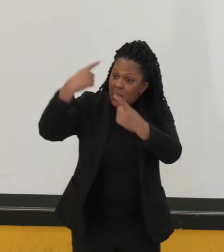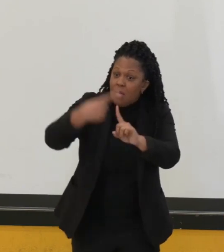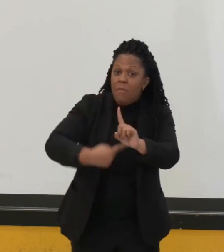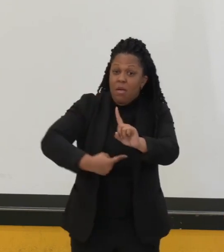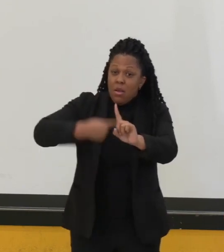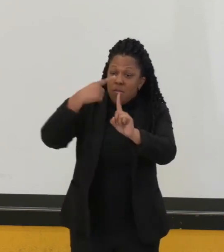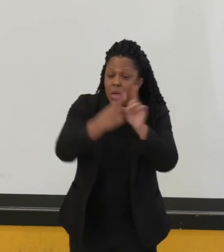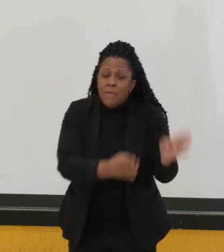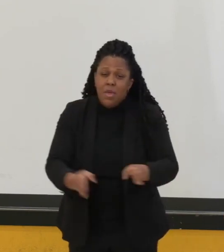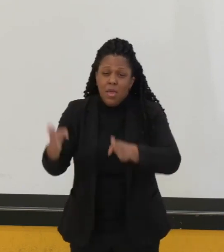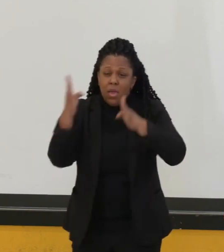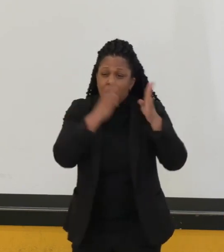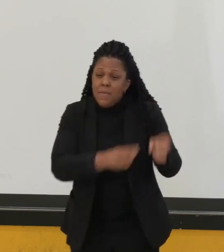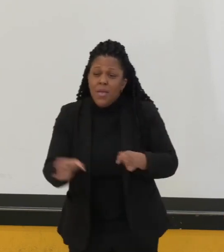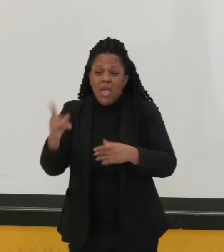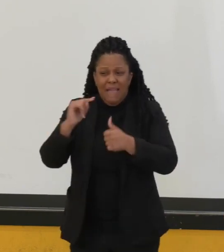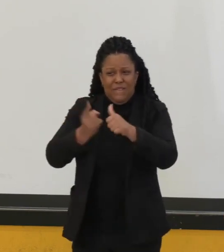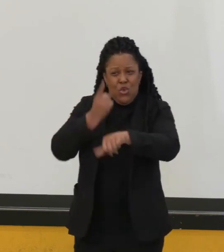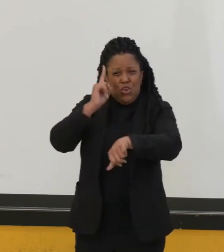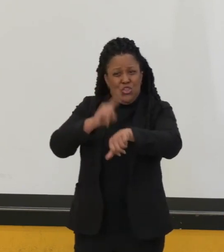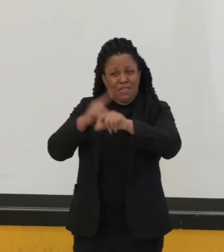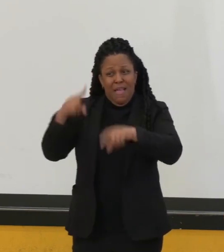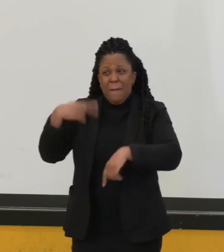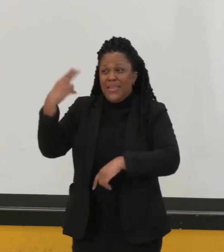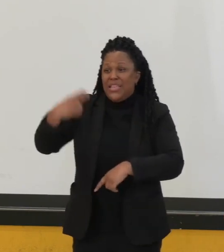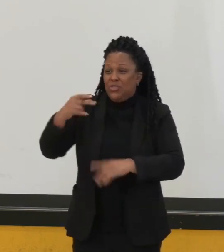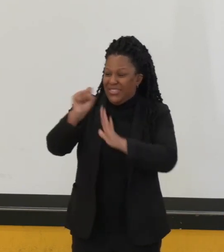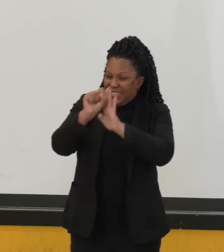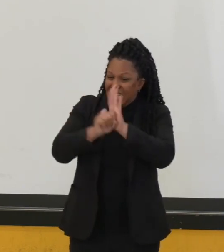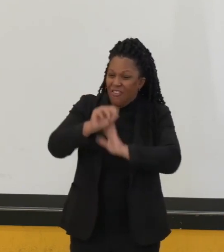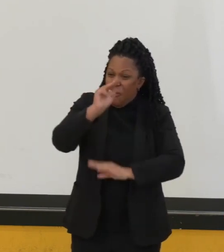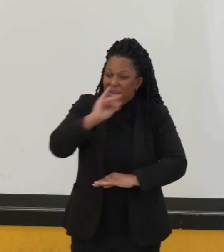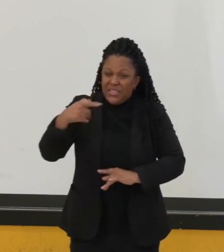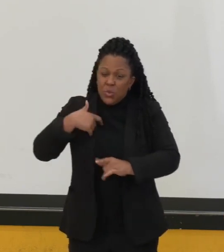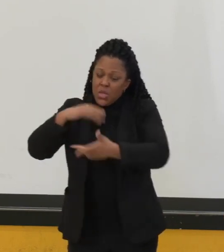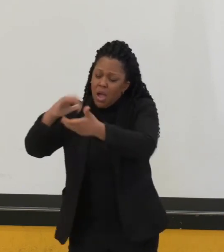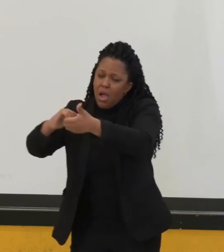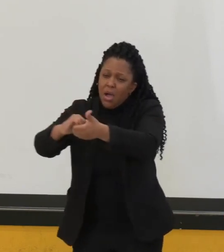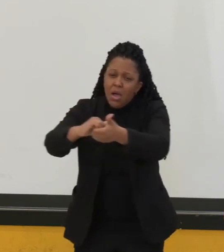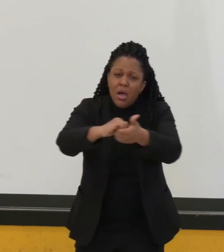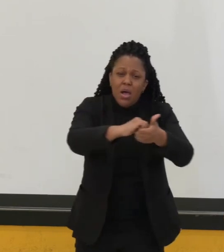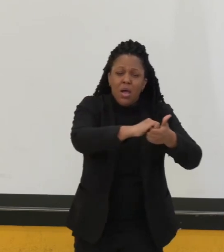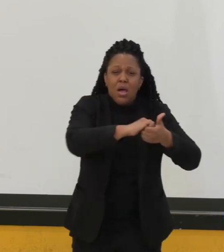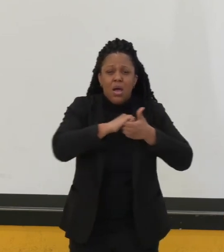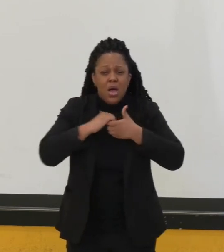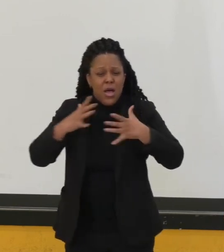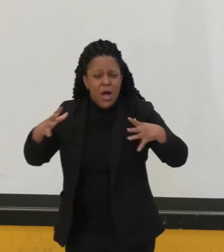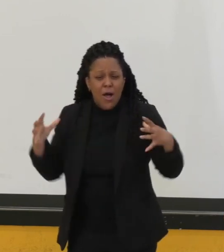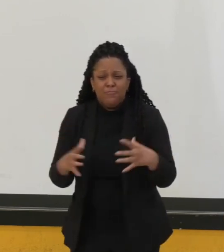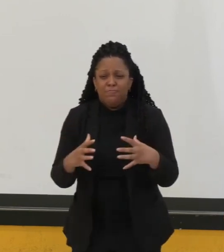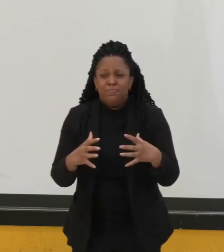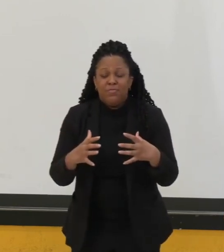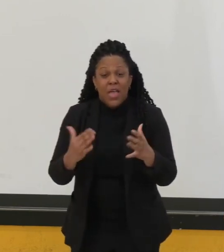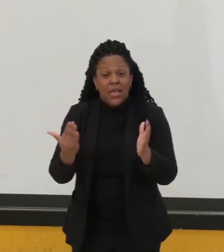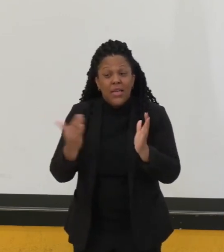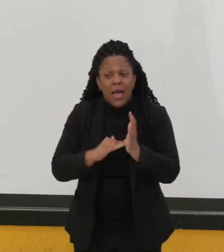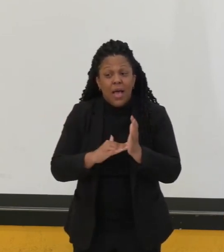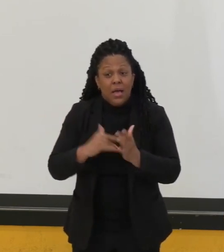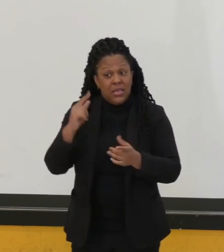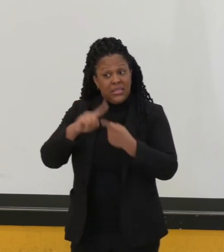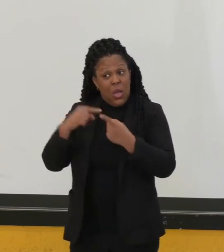seen in Minnesota. But I'm telling you, and you saw it yesterday, until we make the proactive change to do the things to prevent